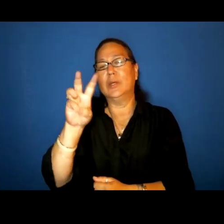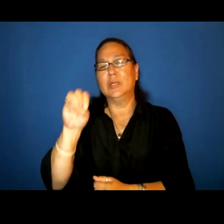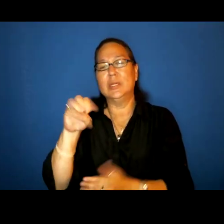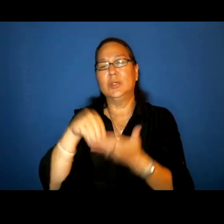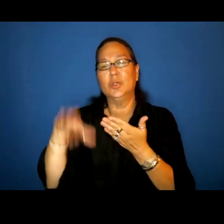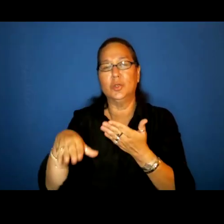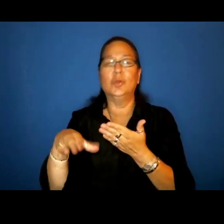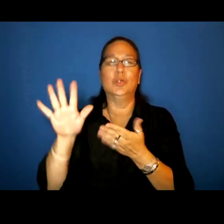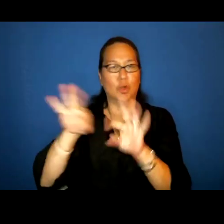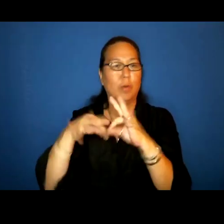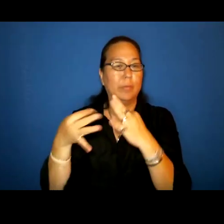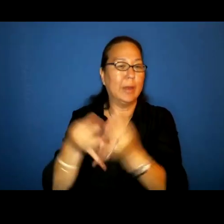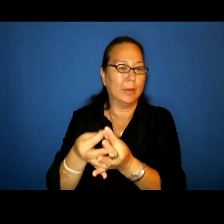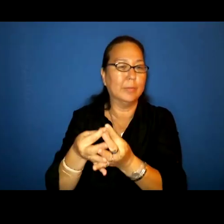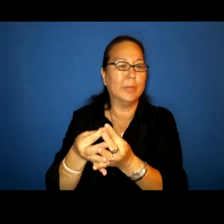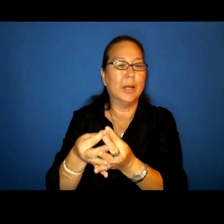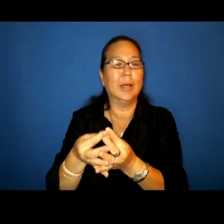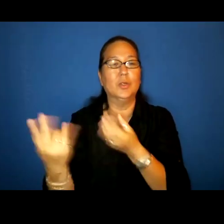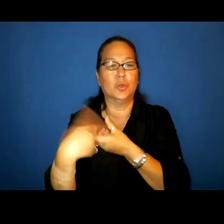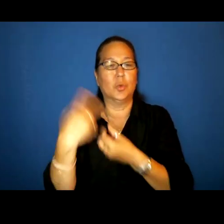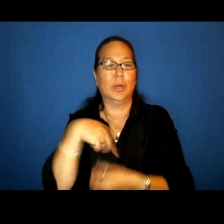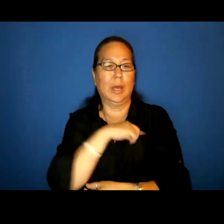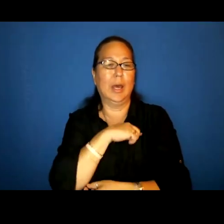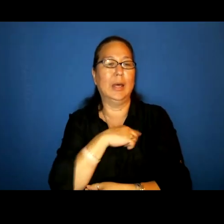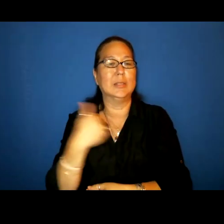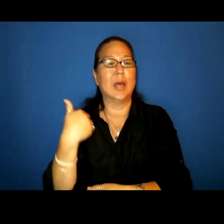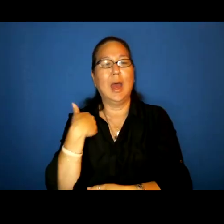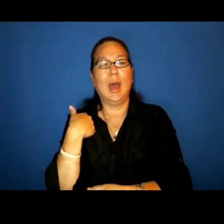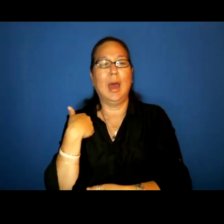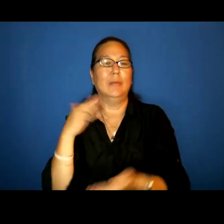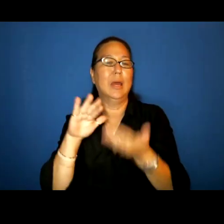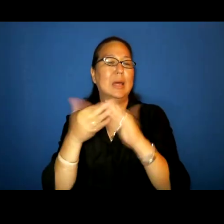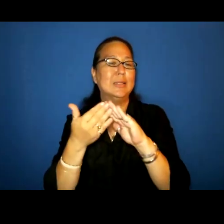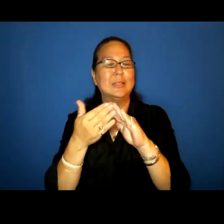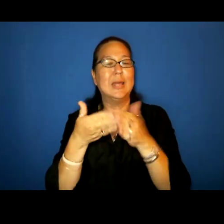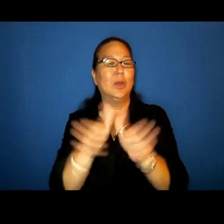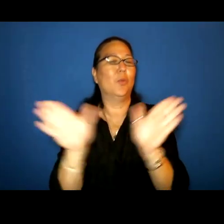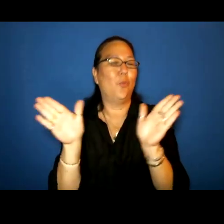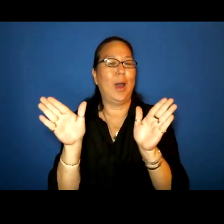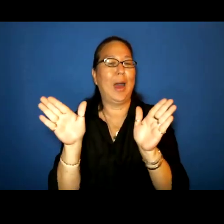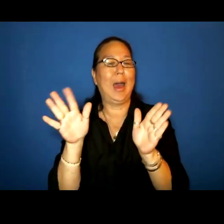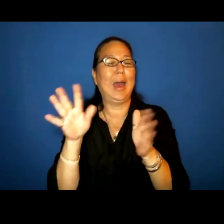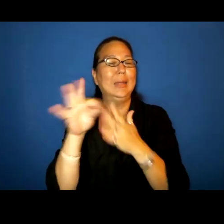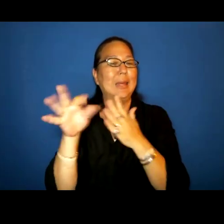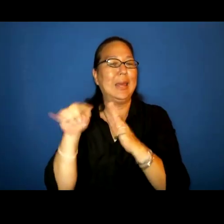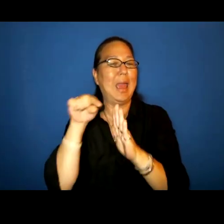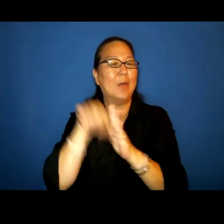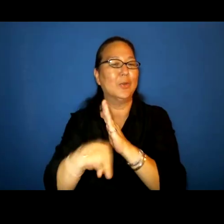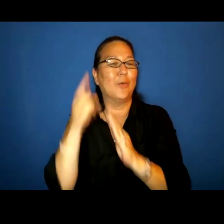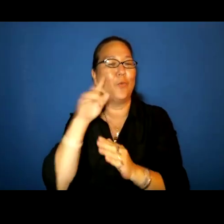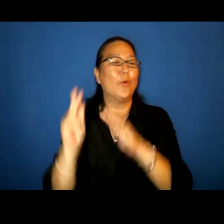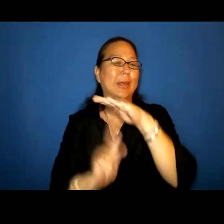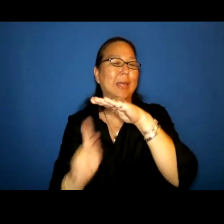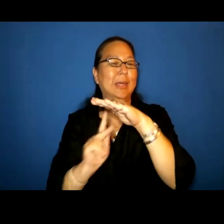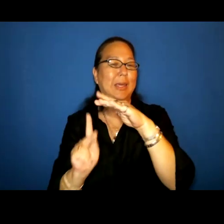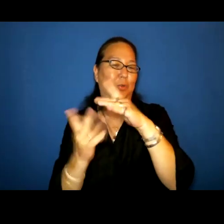us for an annual citywide countdown to kindergarten event. Chair Robinson is at the heart of the event. We